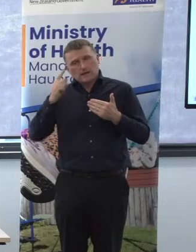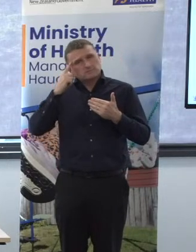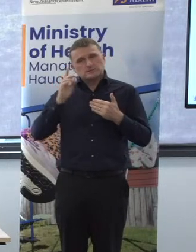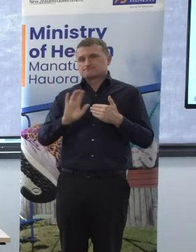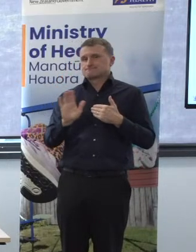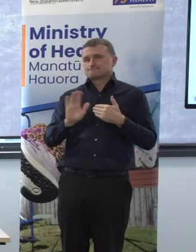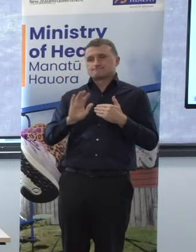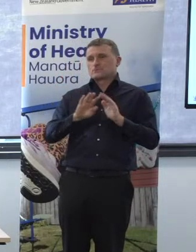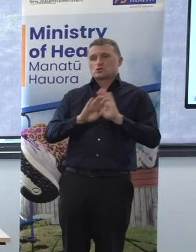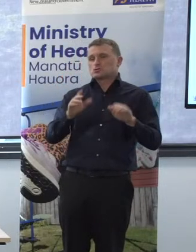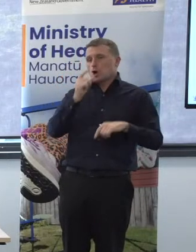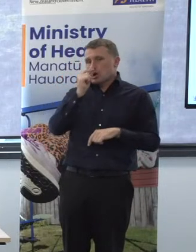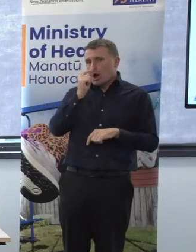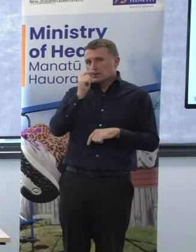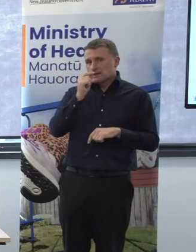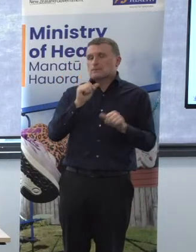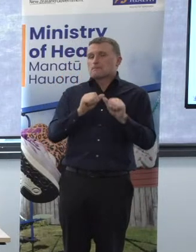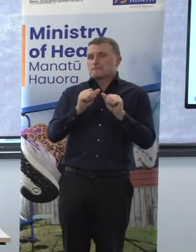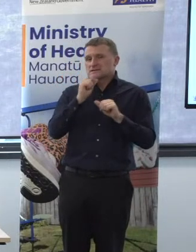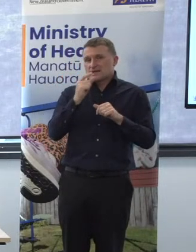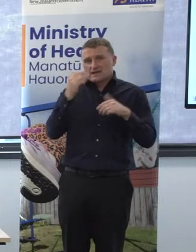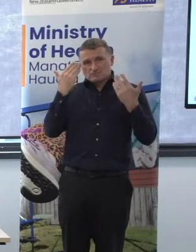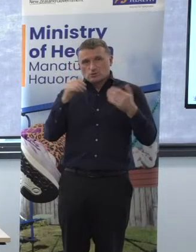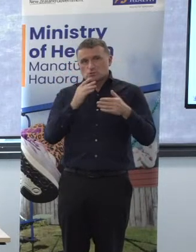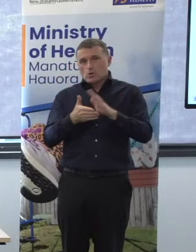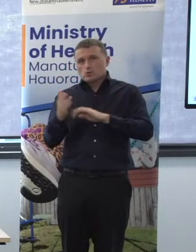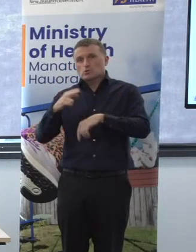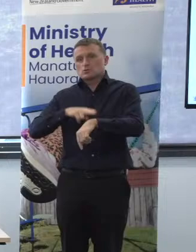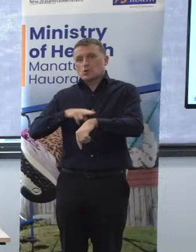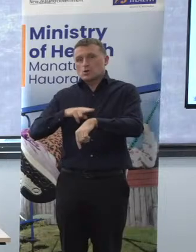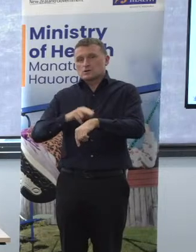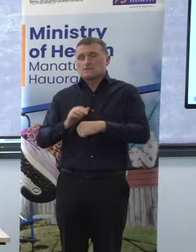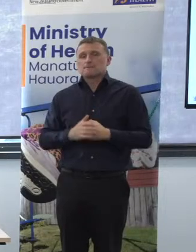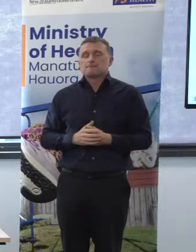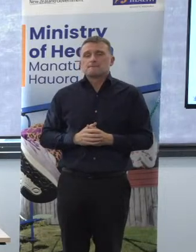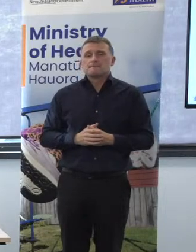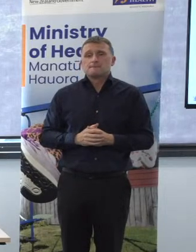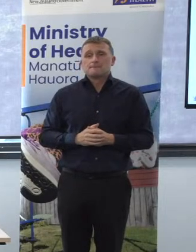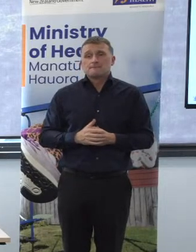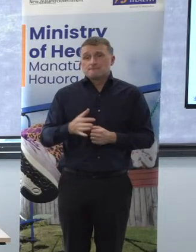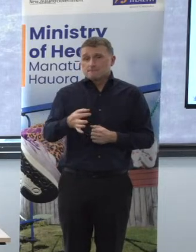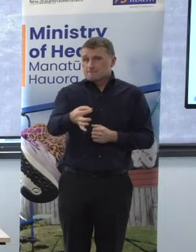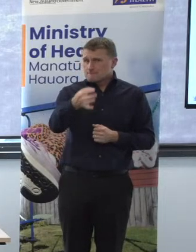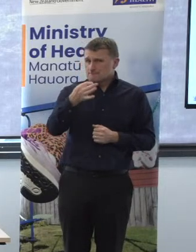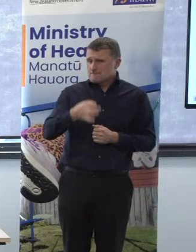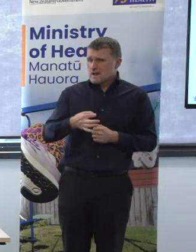to chat to your doctor about what to do. Anecdotally, have you been hearing much about reinfection